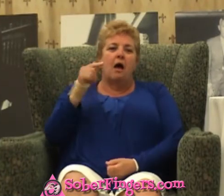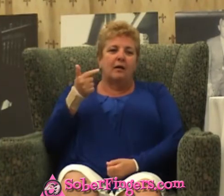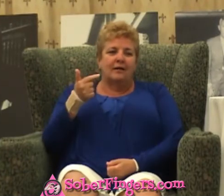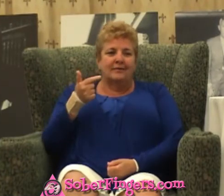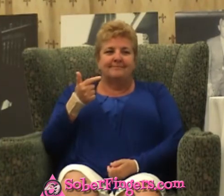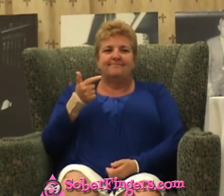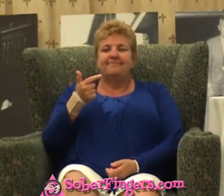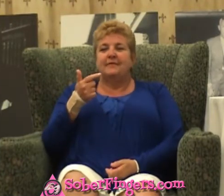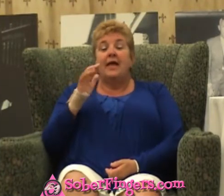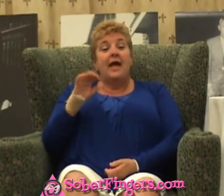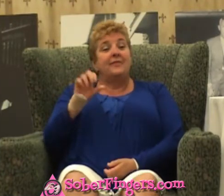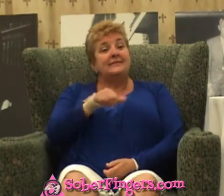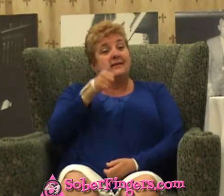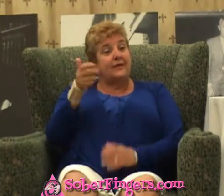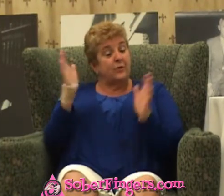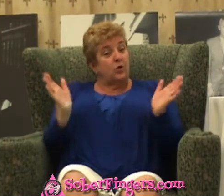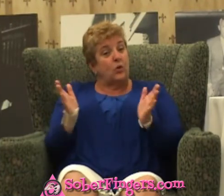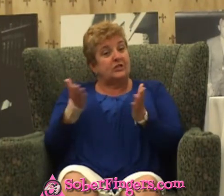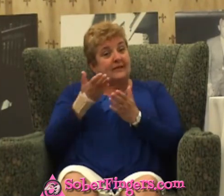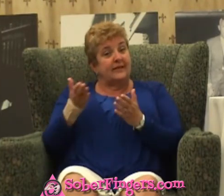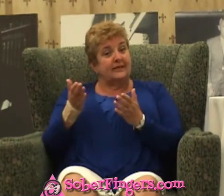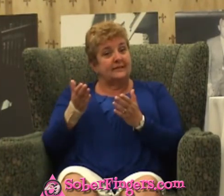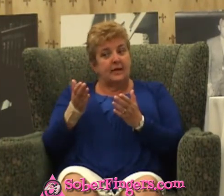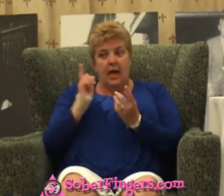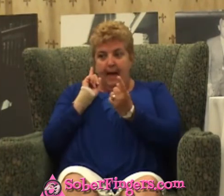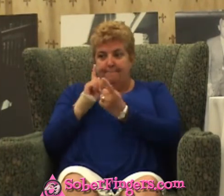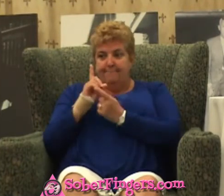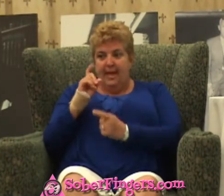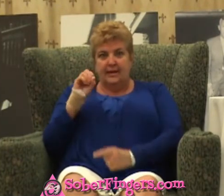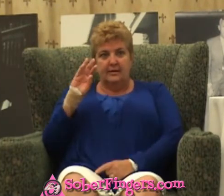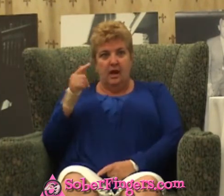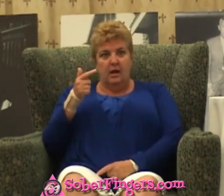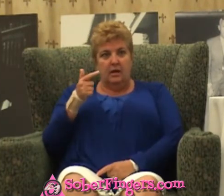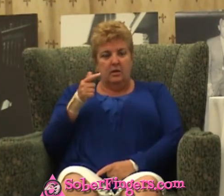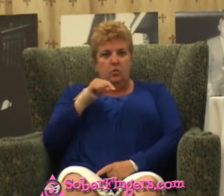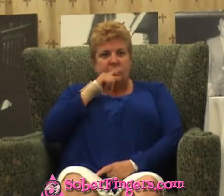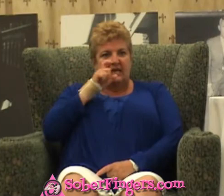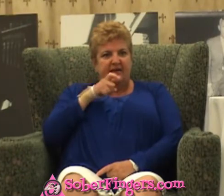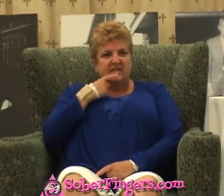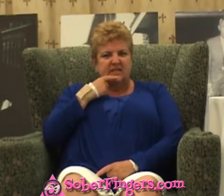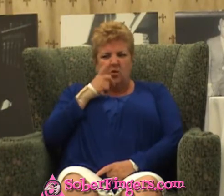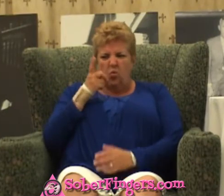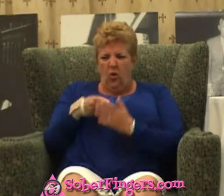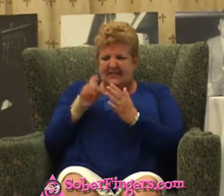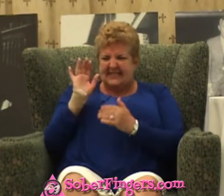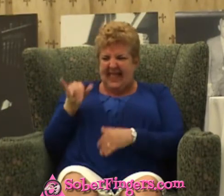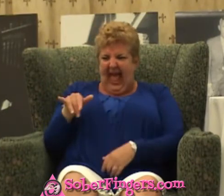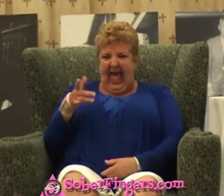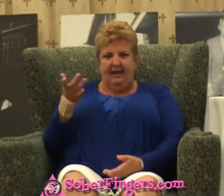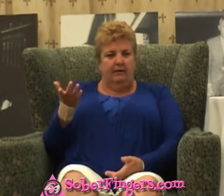that's another encouraging thing, you know. When he met Doug, he didn't have to say, what's that? Because a few of the guys I'd met before, it was like, what is that?